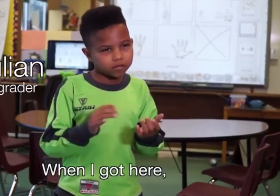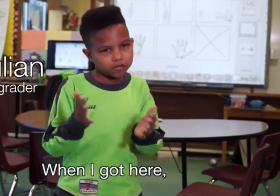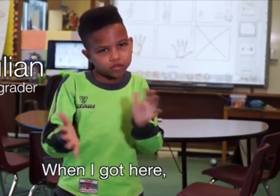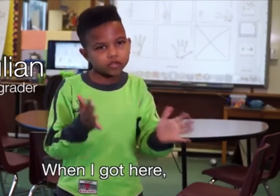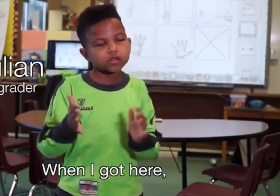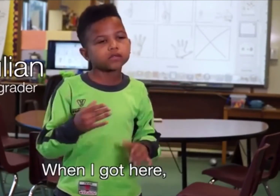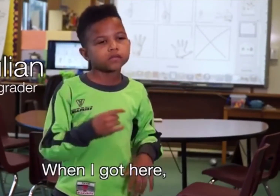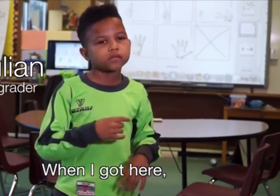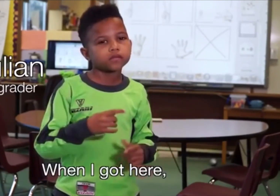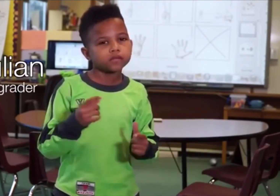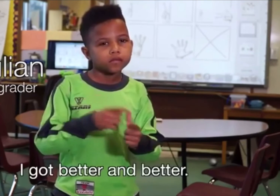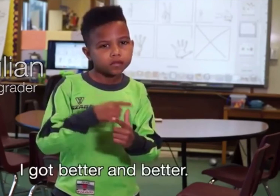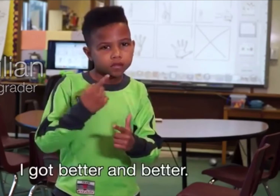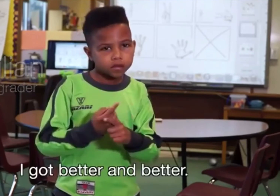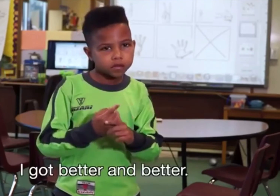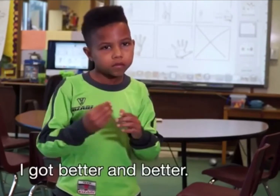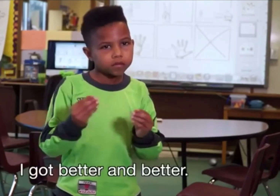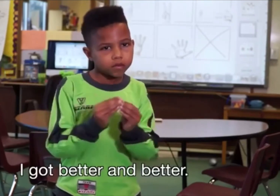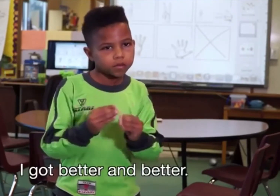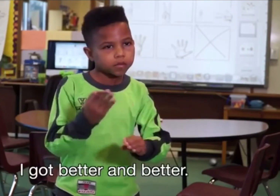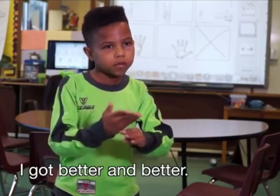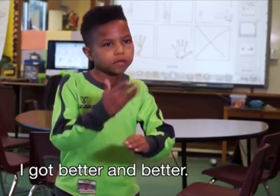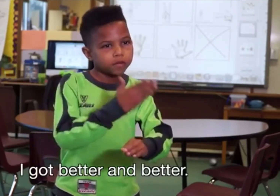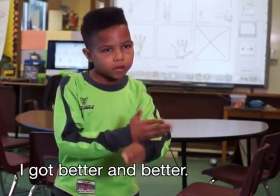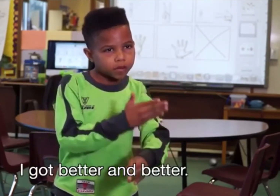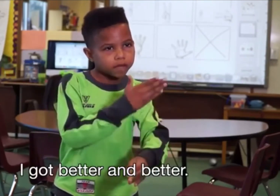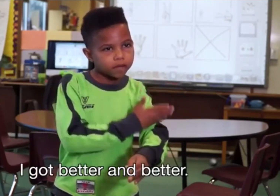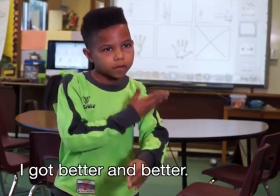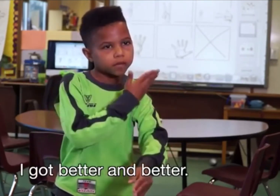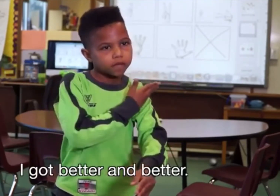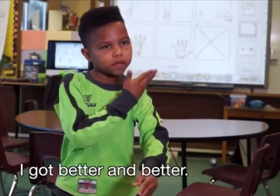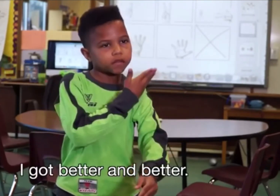here, I got better and better.